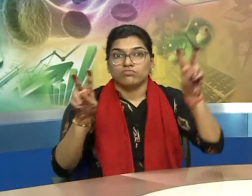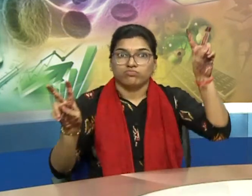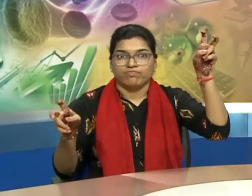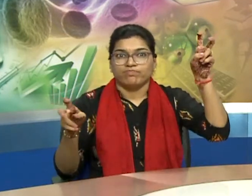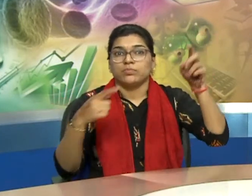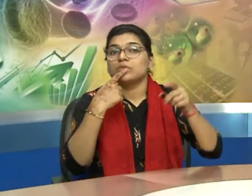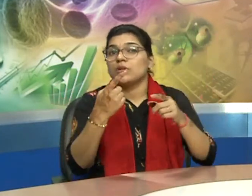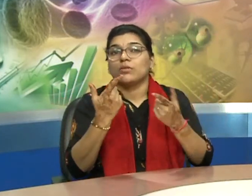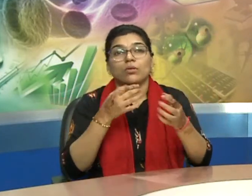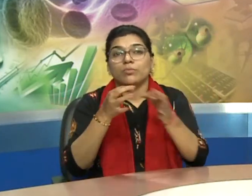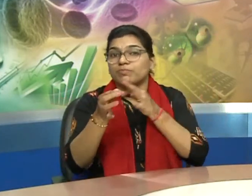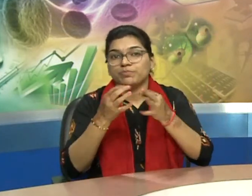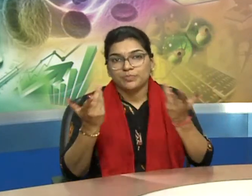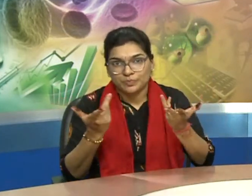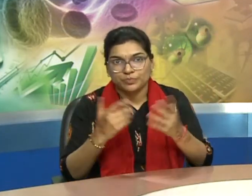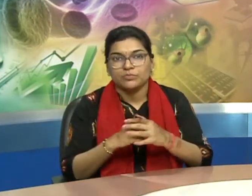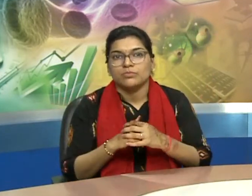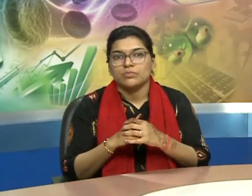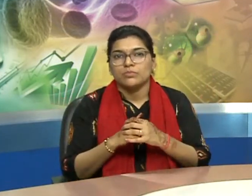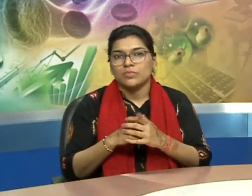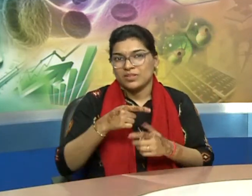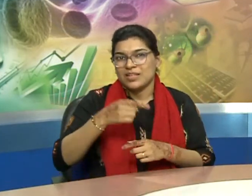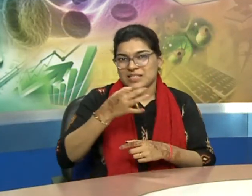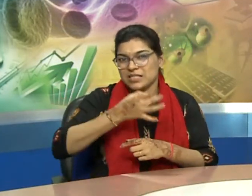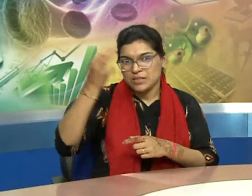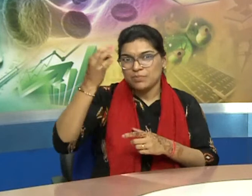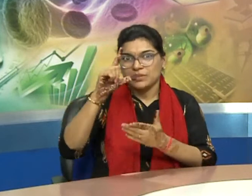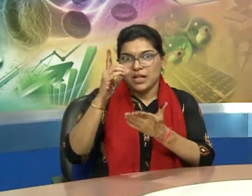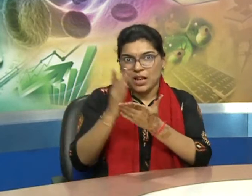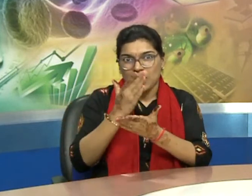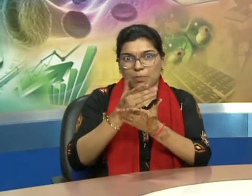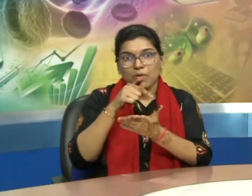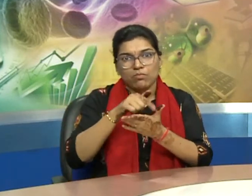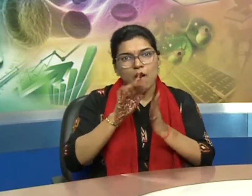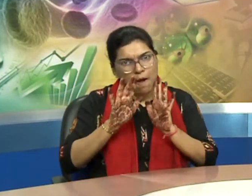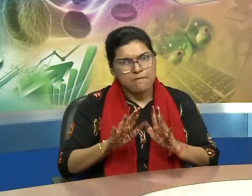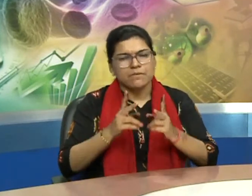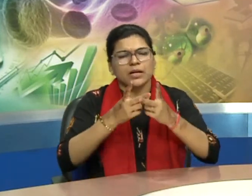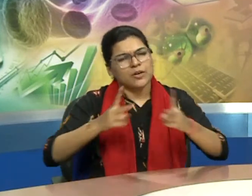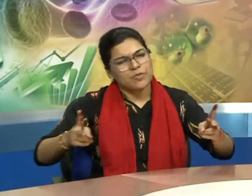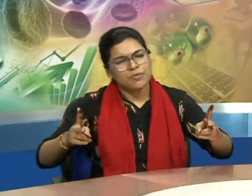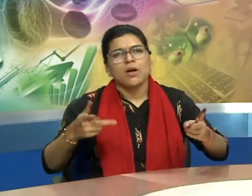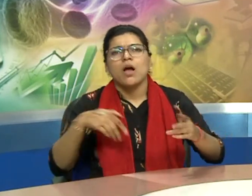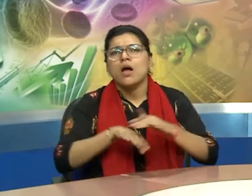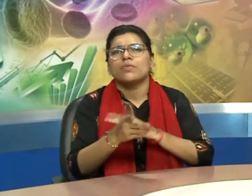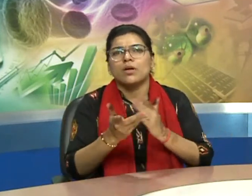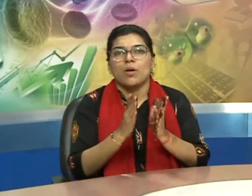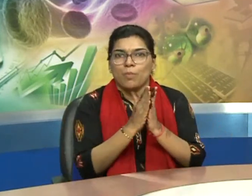specific definitions. The Harrod's Librarian's Glossary